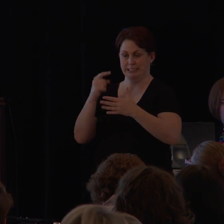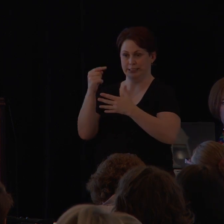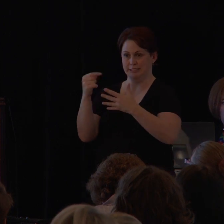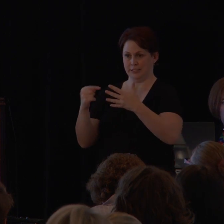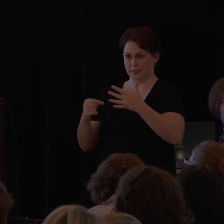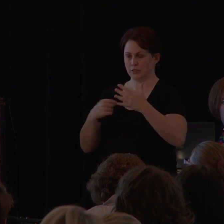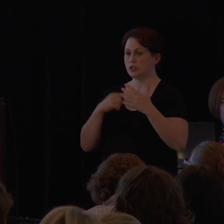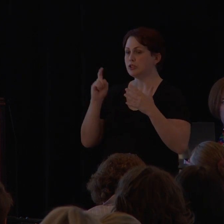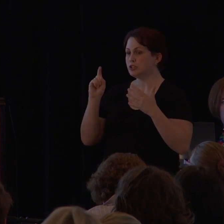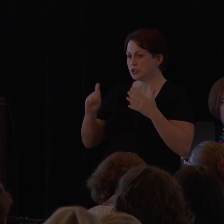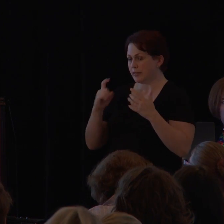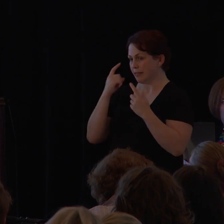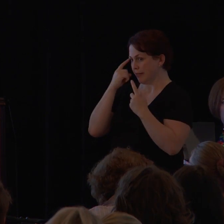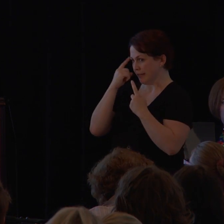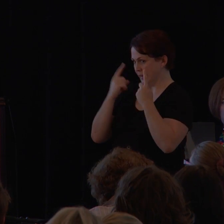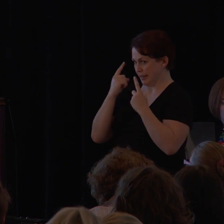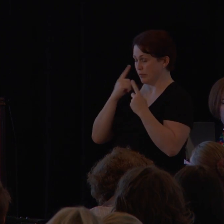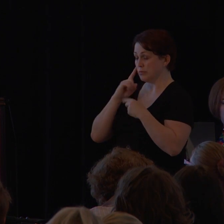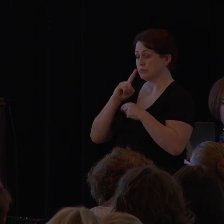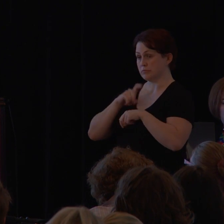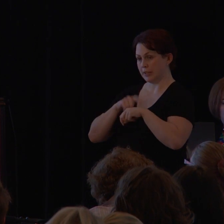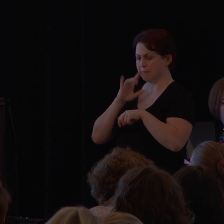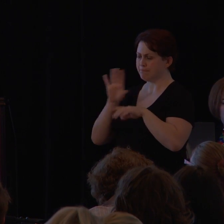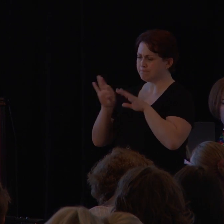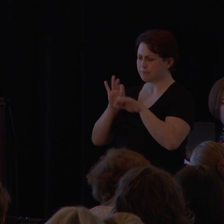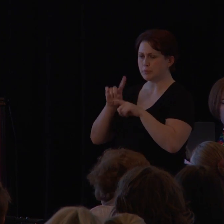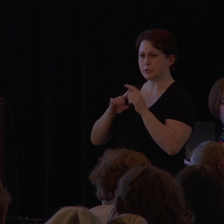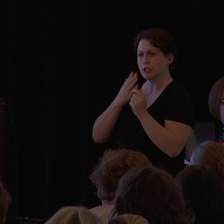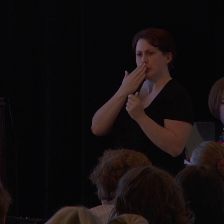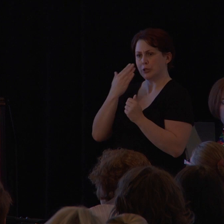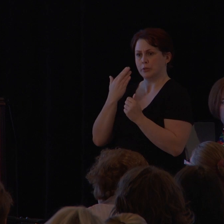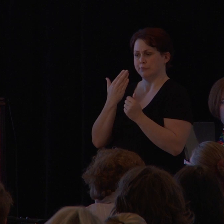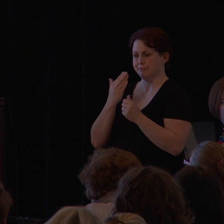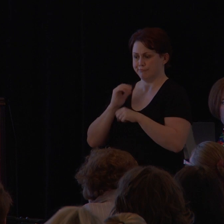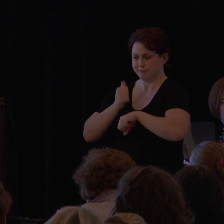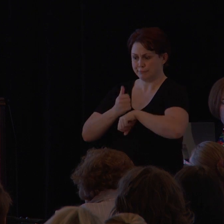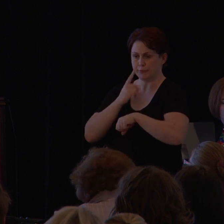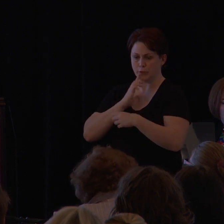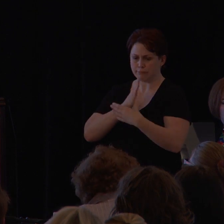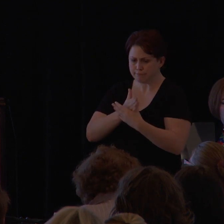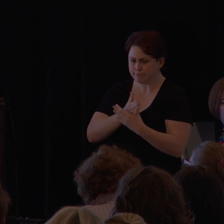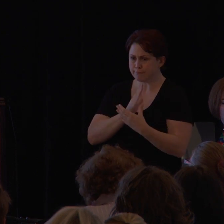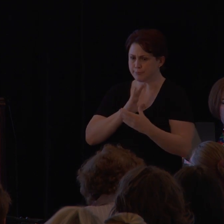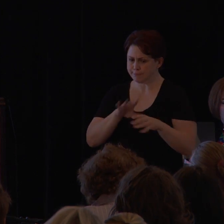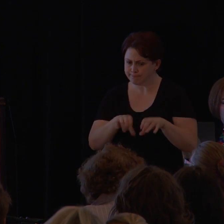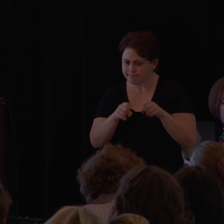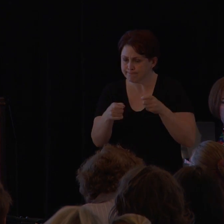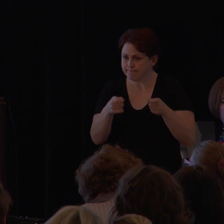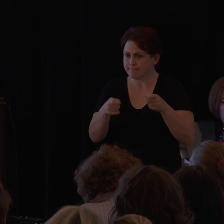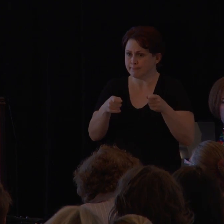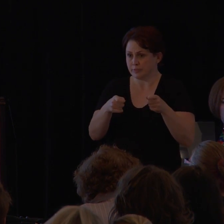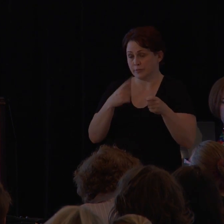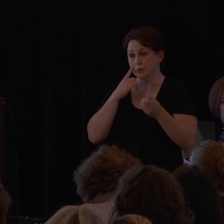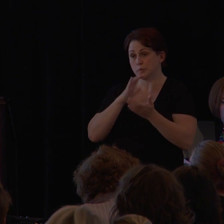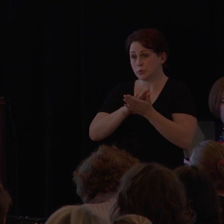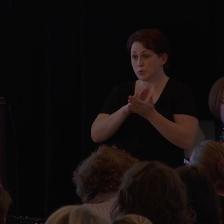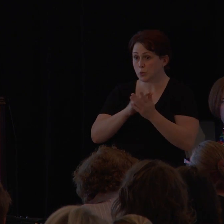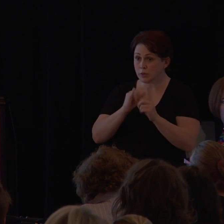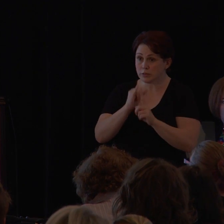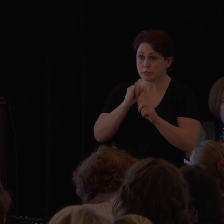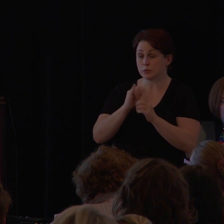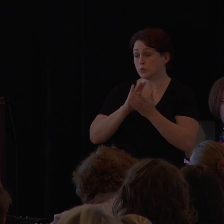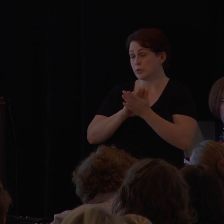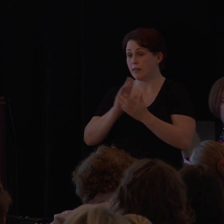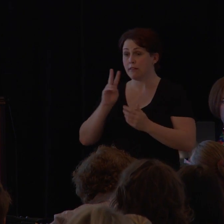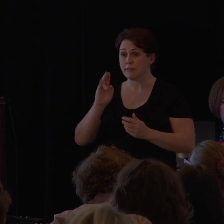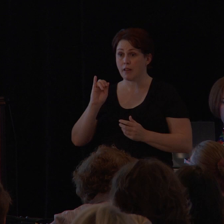things you should consider in selecting what is a good intervention to improve the situations of school violence, bullying, or cyberbullying, that